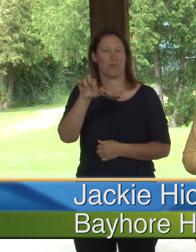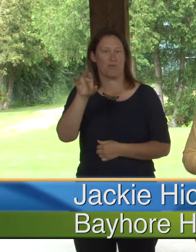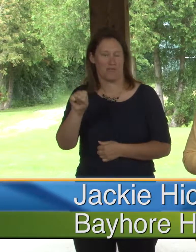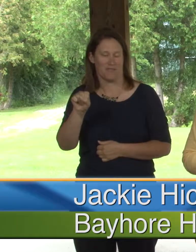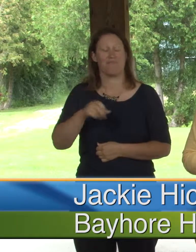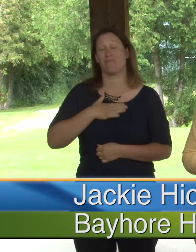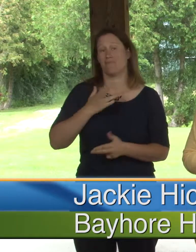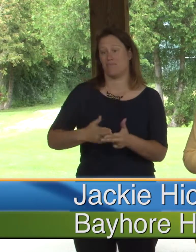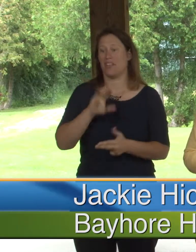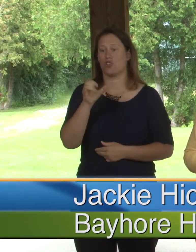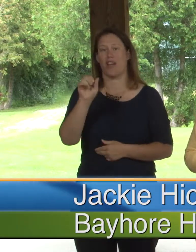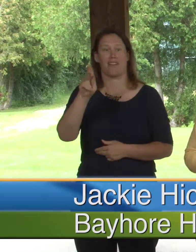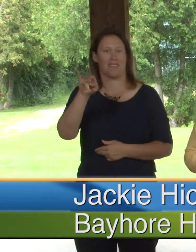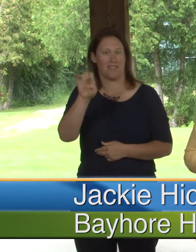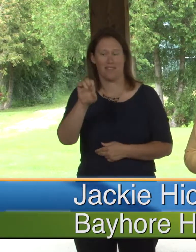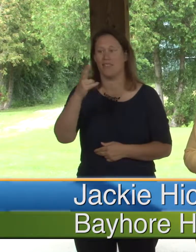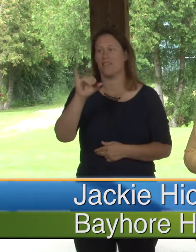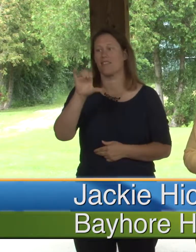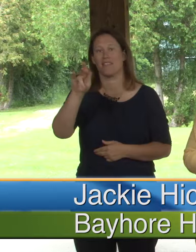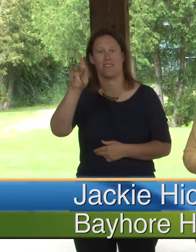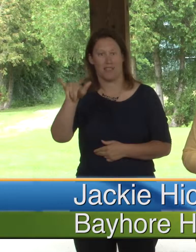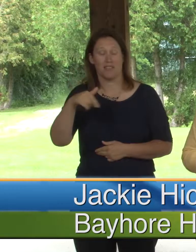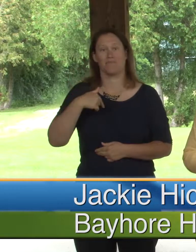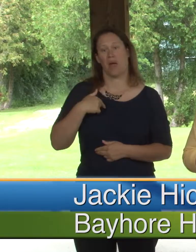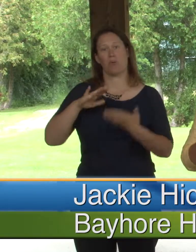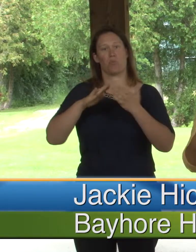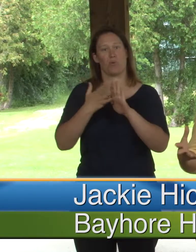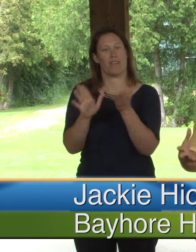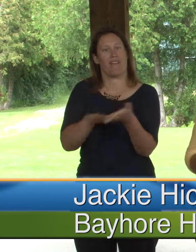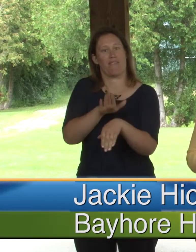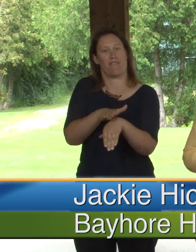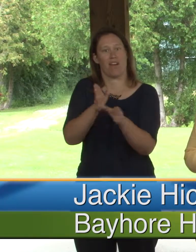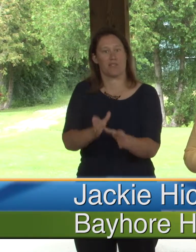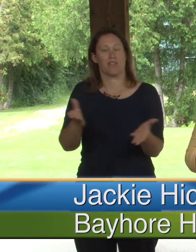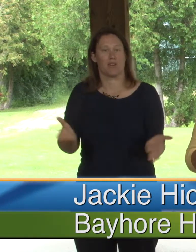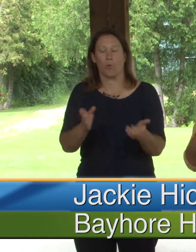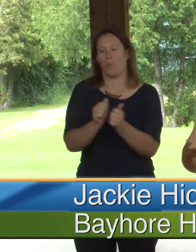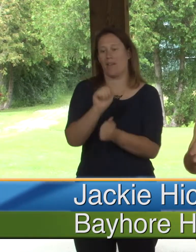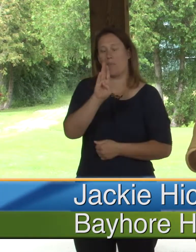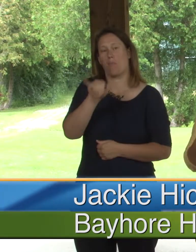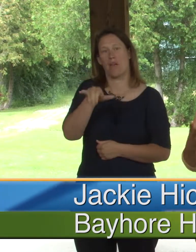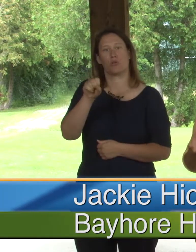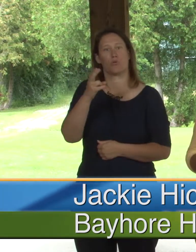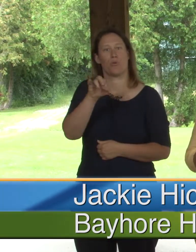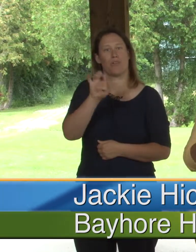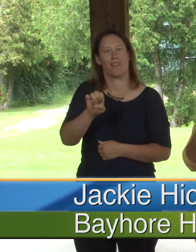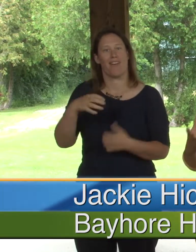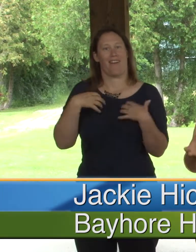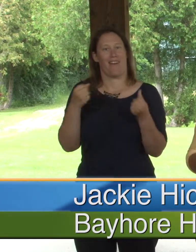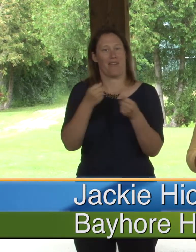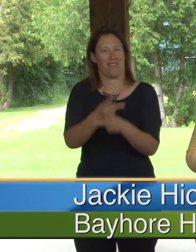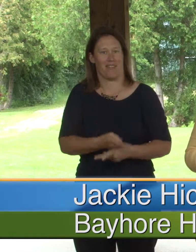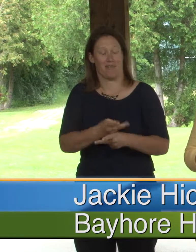am the Community Health Advisor with Bayshore Healthcare. And my role is to get out and help support family